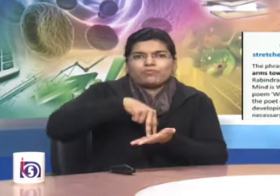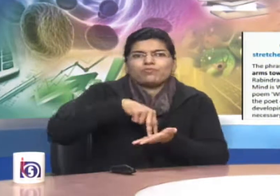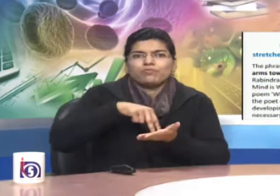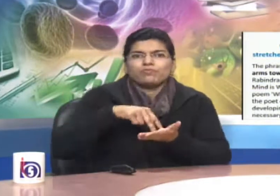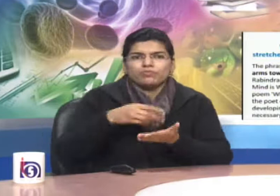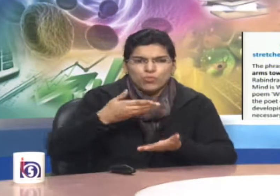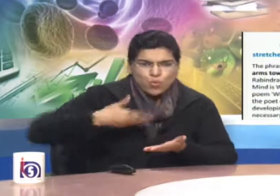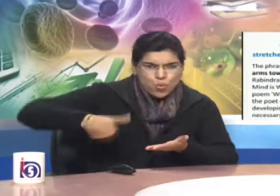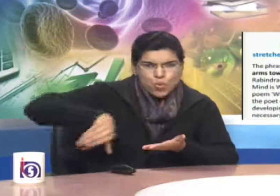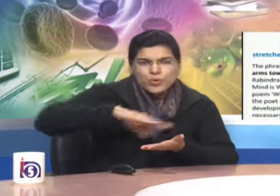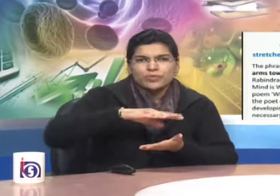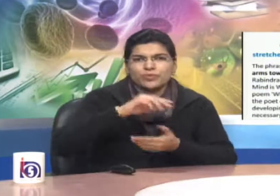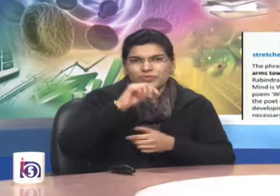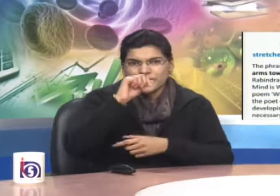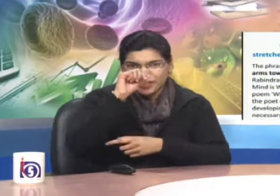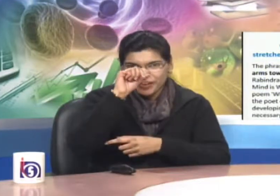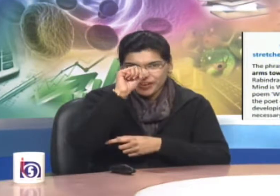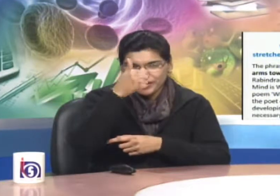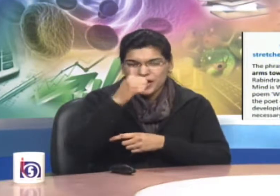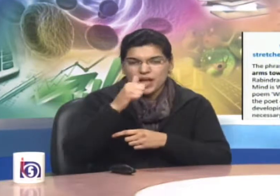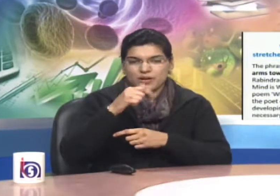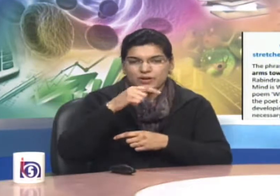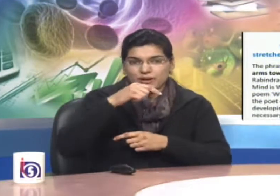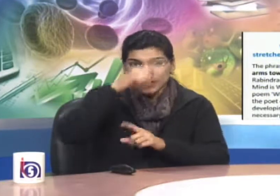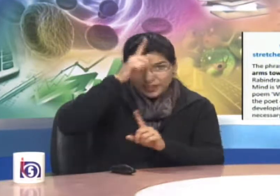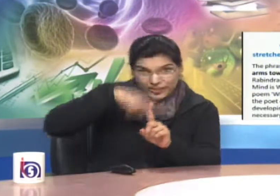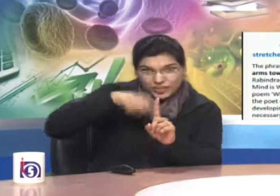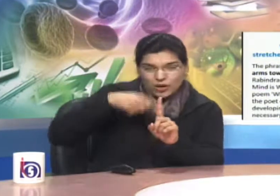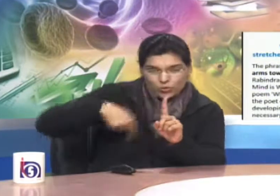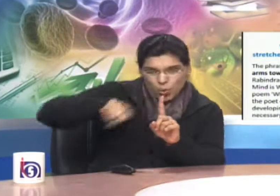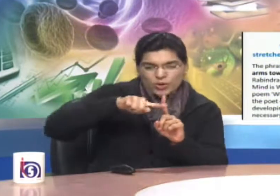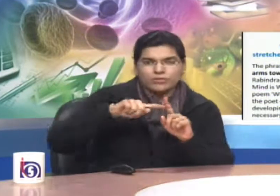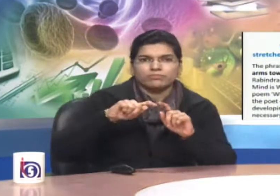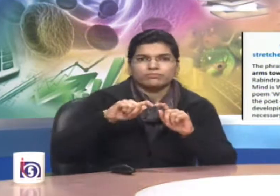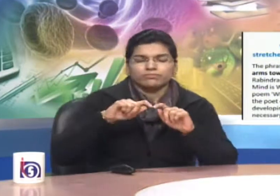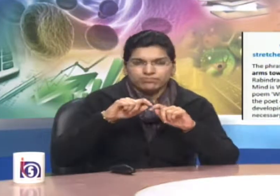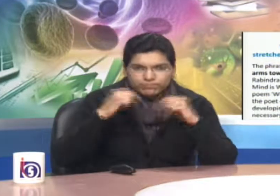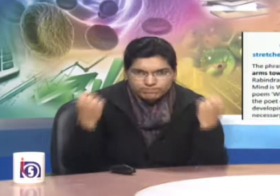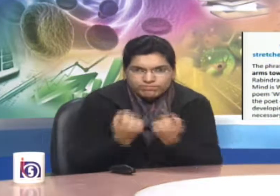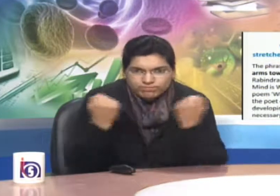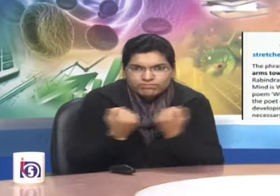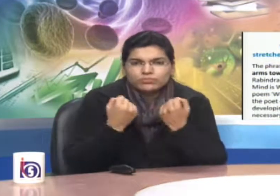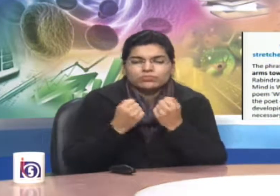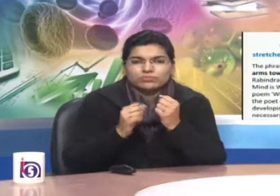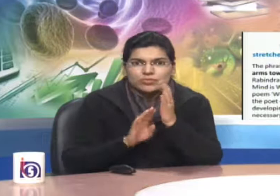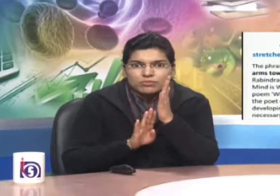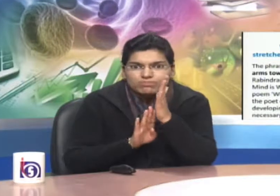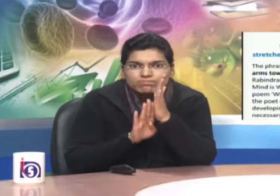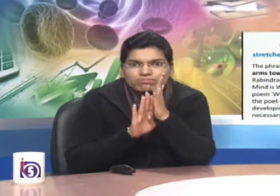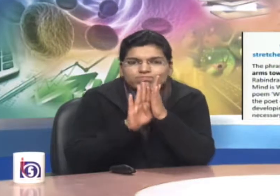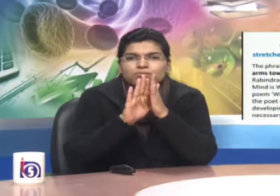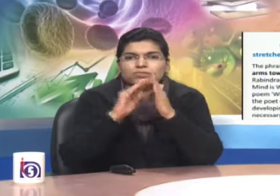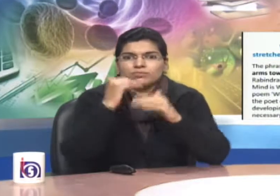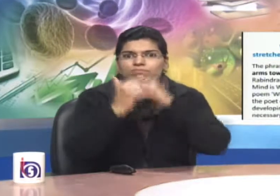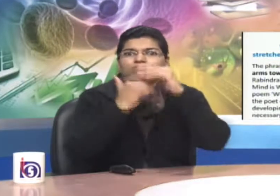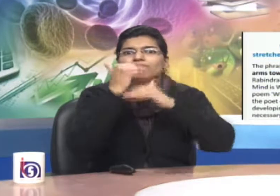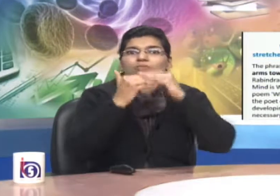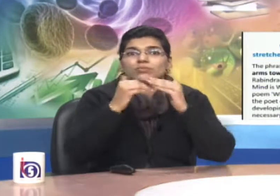for developing the culture, development,